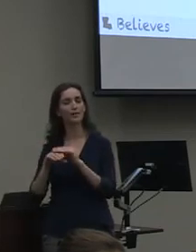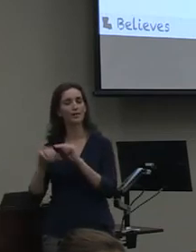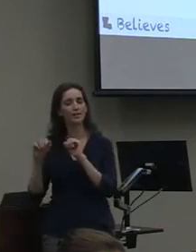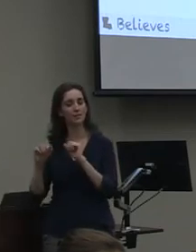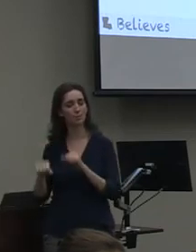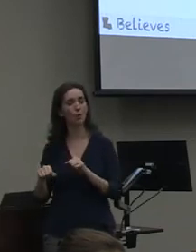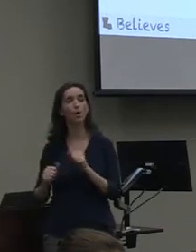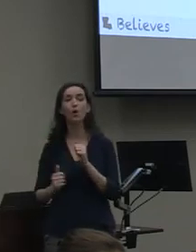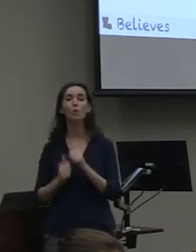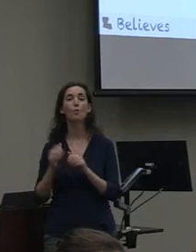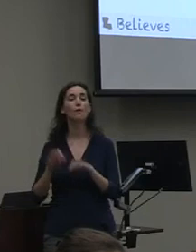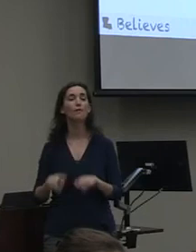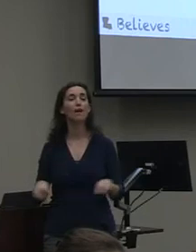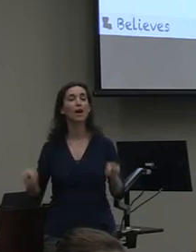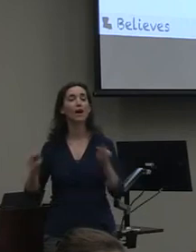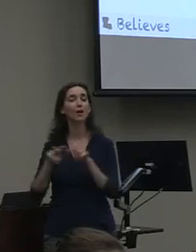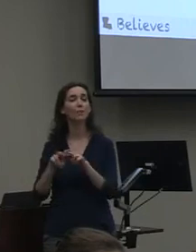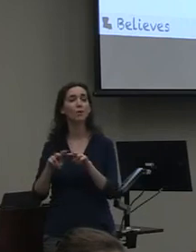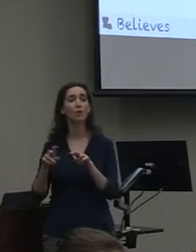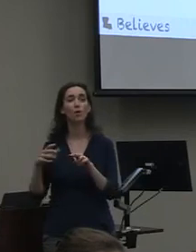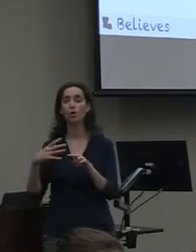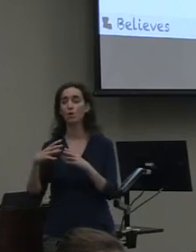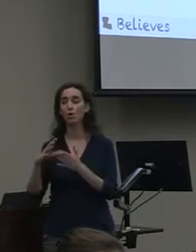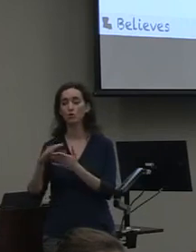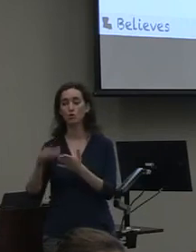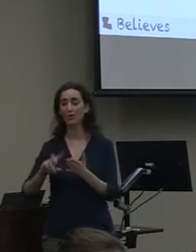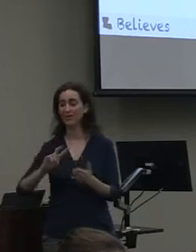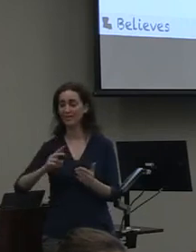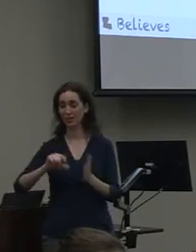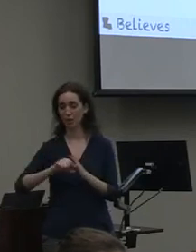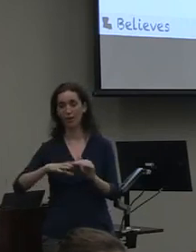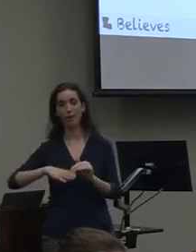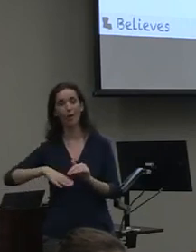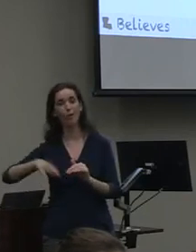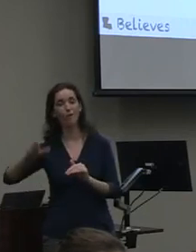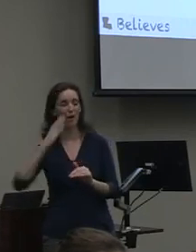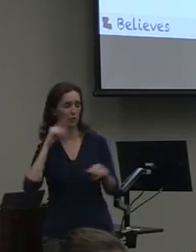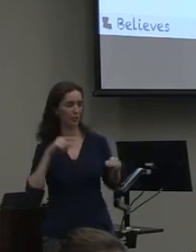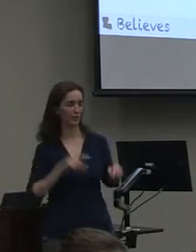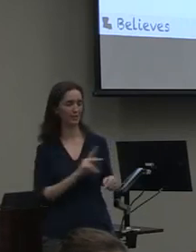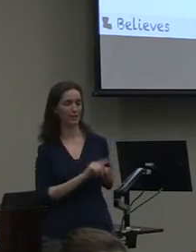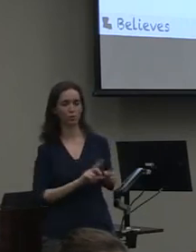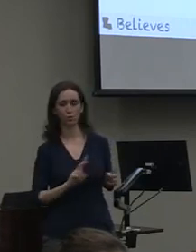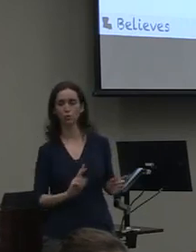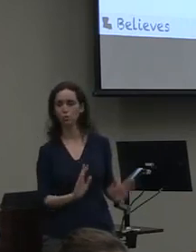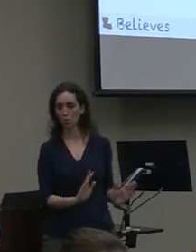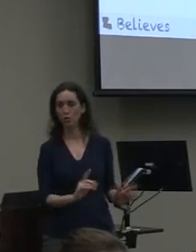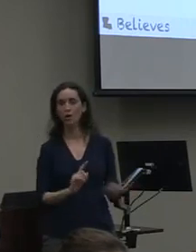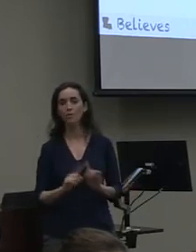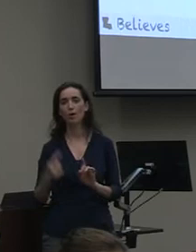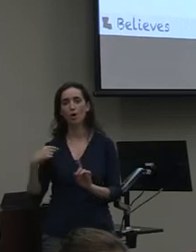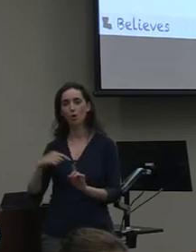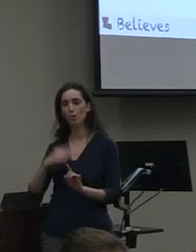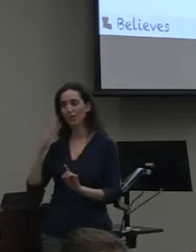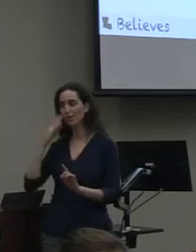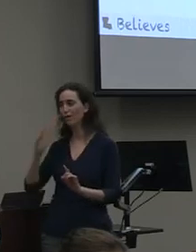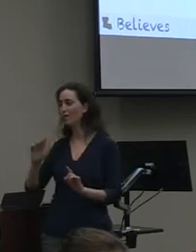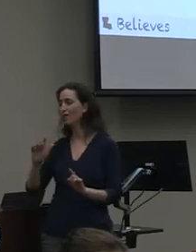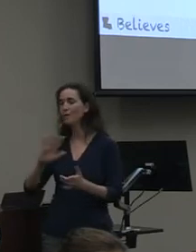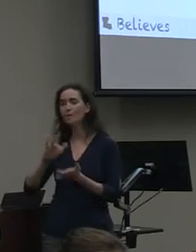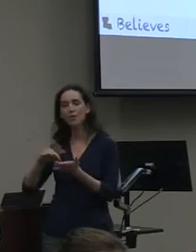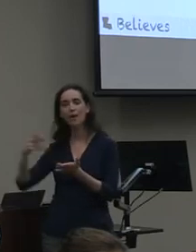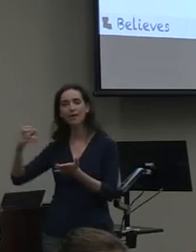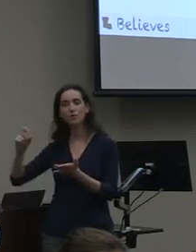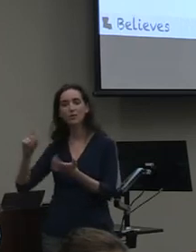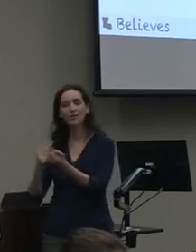most valuable when it's accessible for students beyond second grade. I know we're in the K-2 space here, but we know that we're leaving behind those middle high